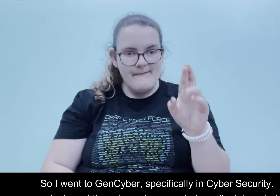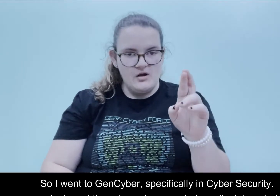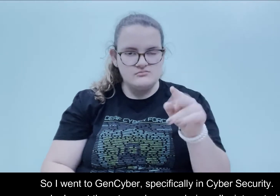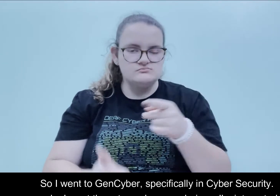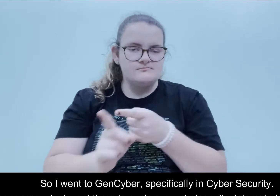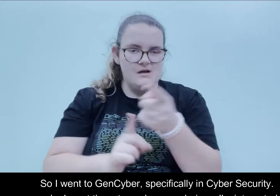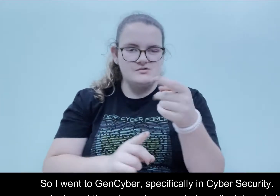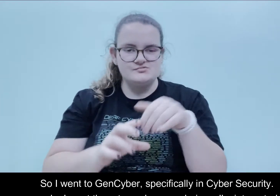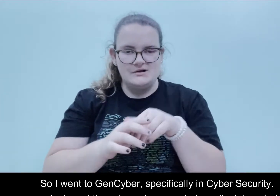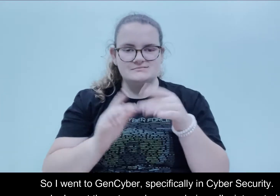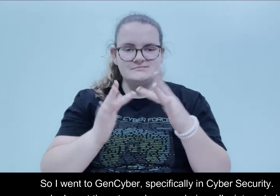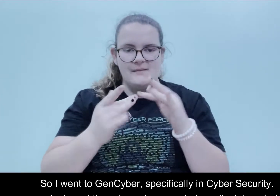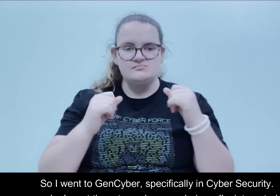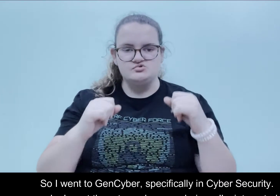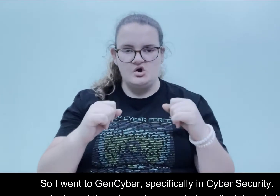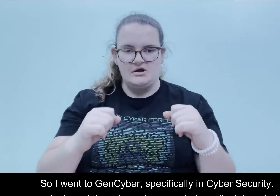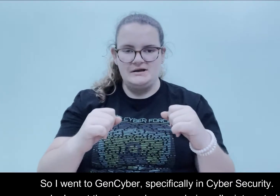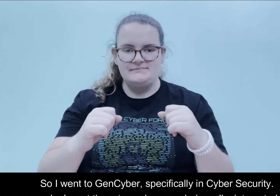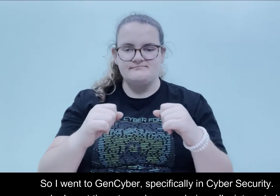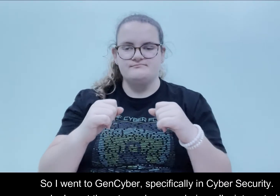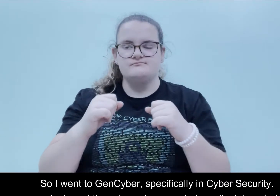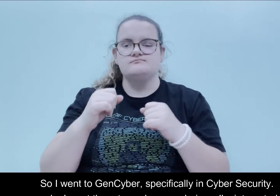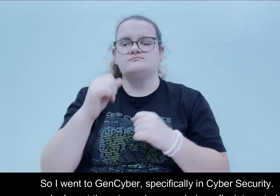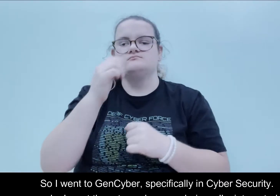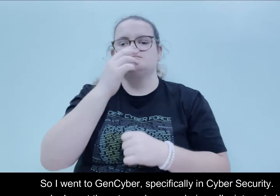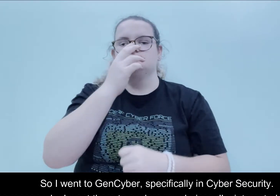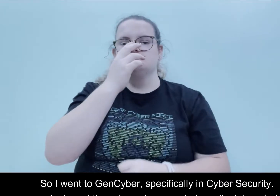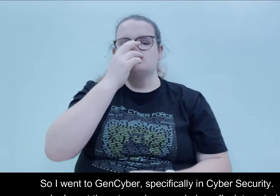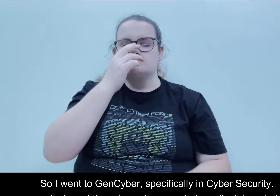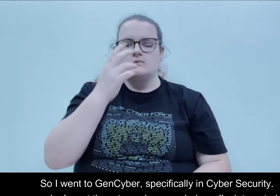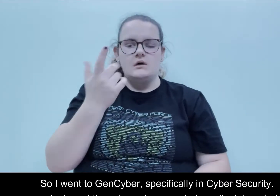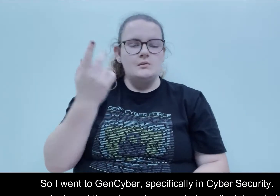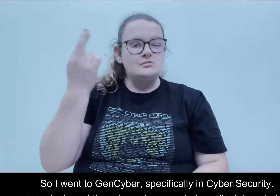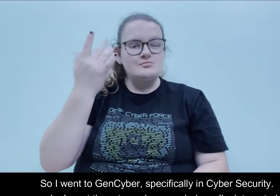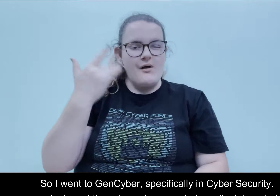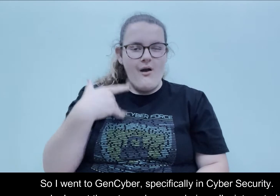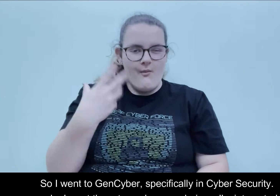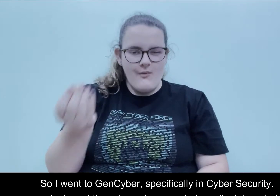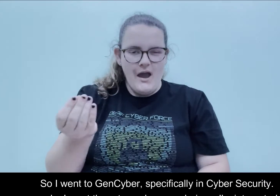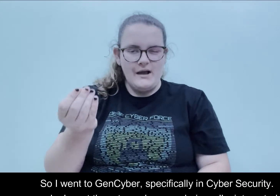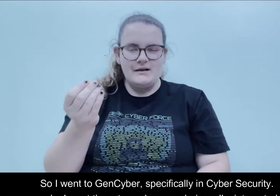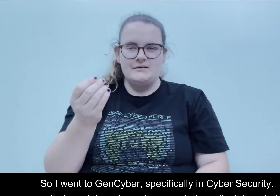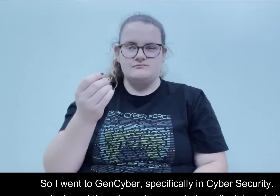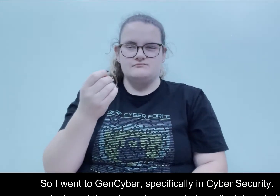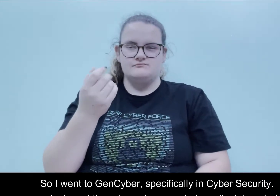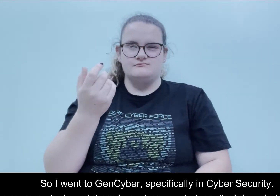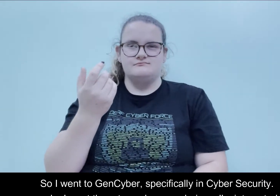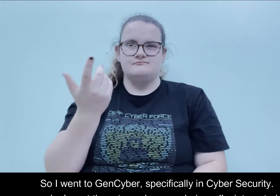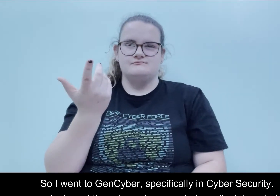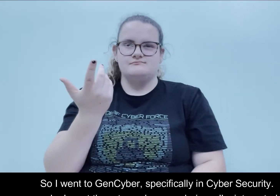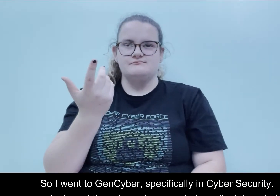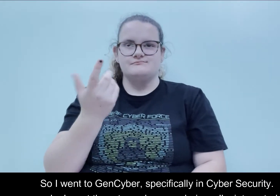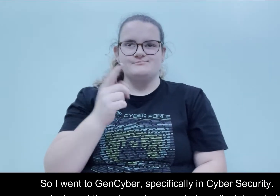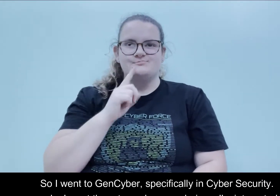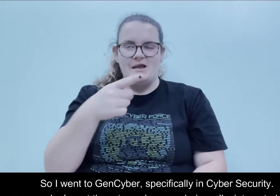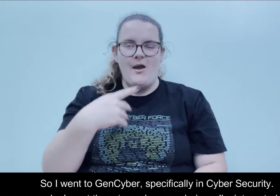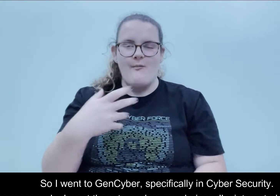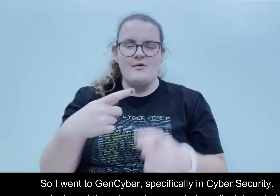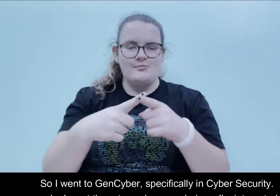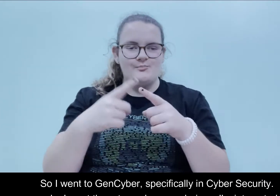so I flew to the camp there, the GenCyber camp. And it's all about cybersecurity. And the reason